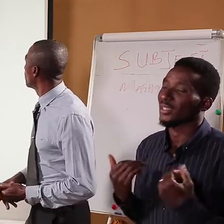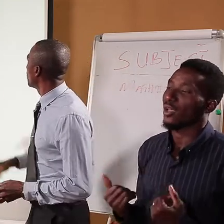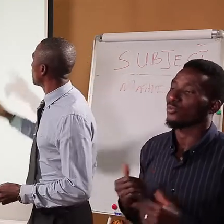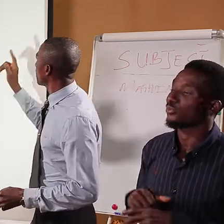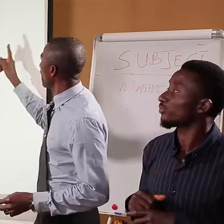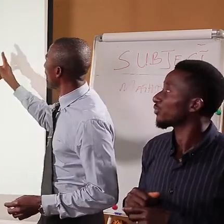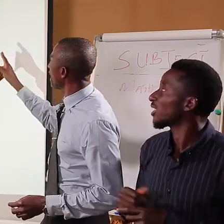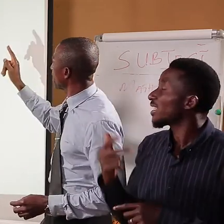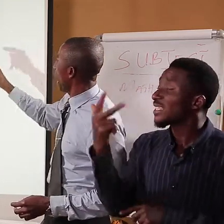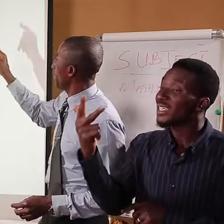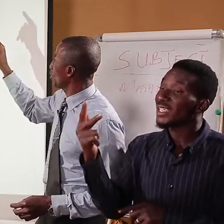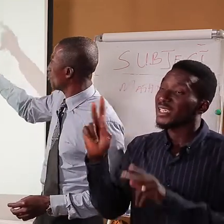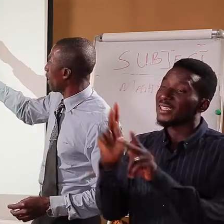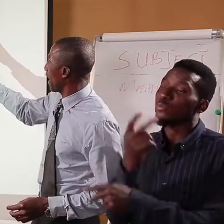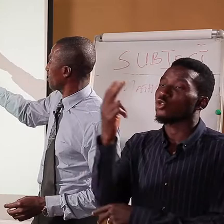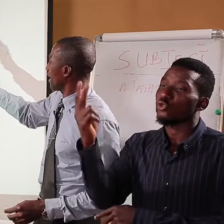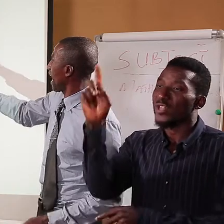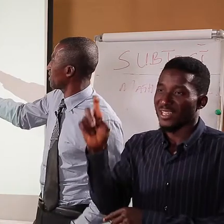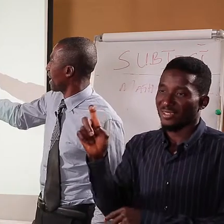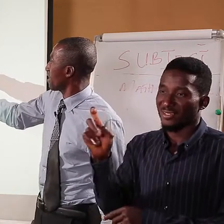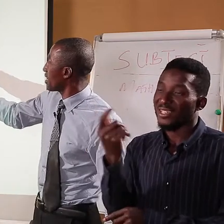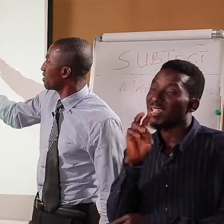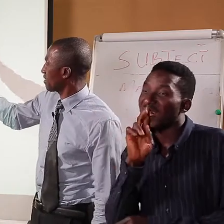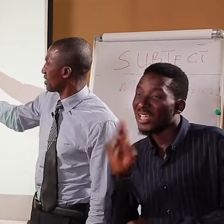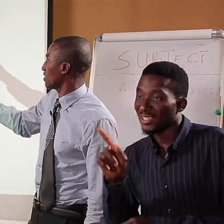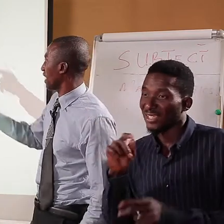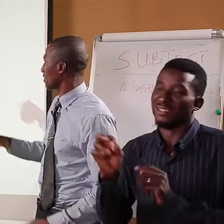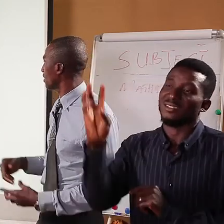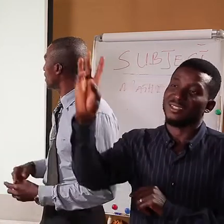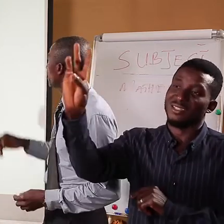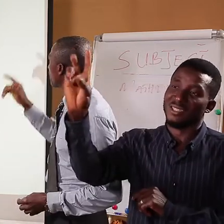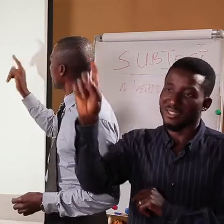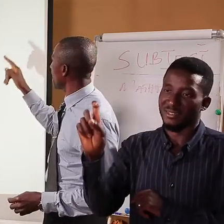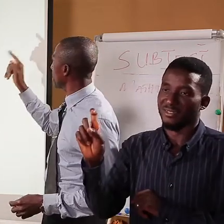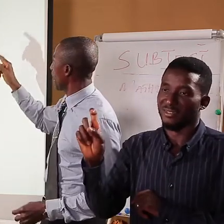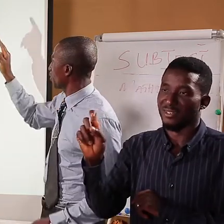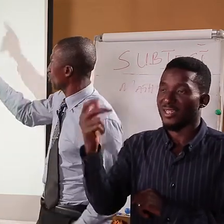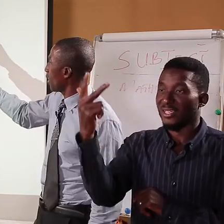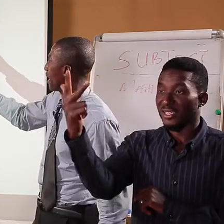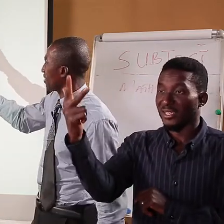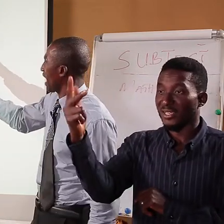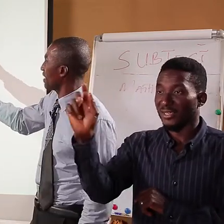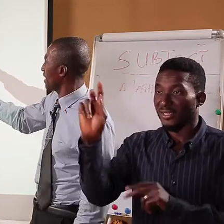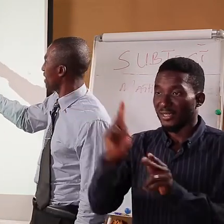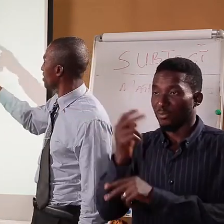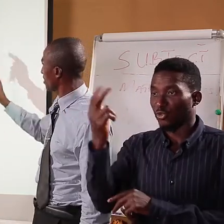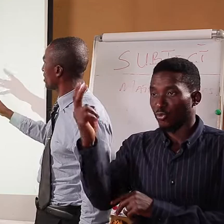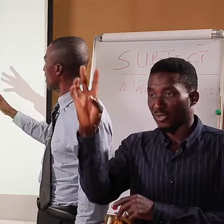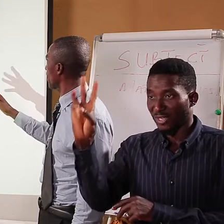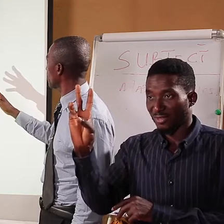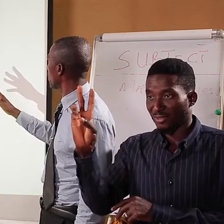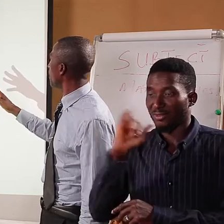Now, 3 times 2x, the answer is 6x. 3 times 2x, the answer